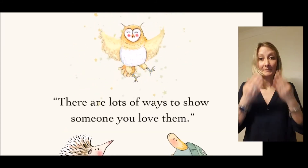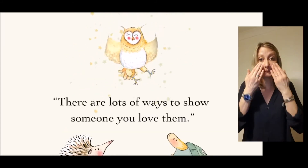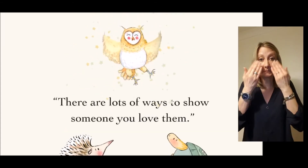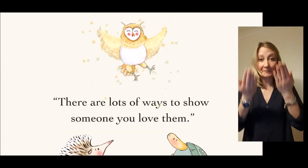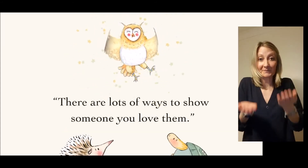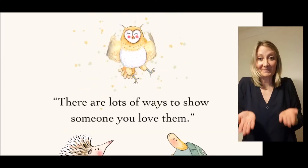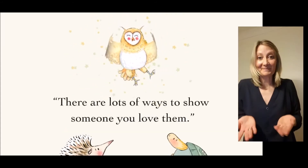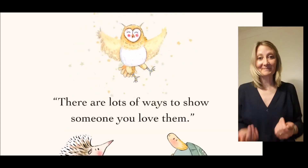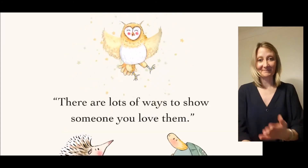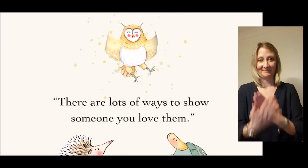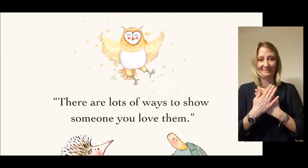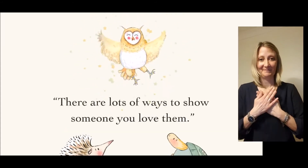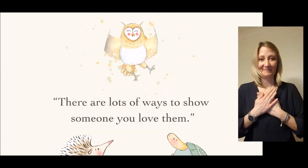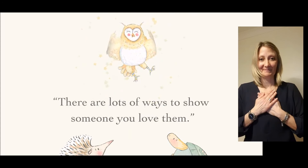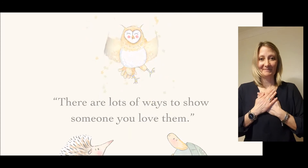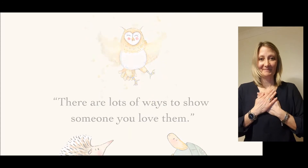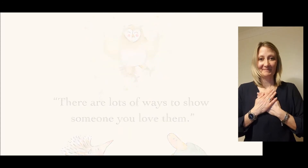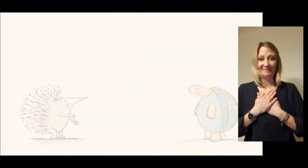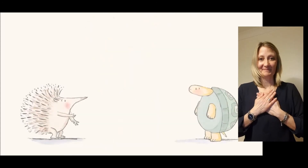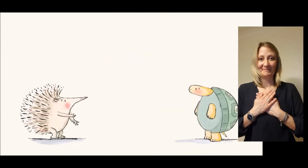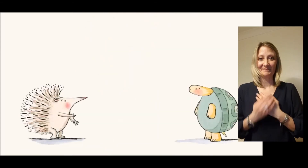ways to show someone you love